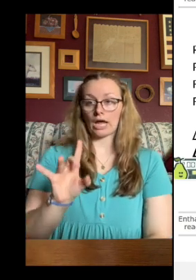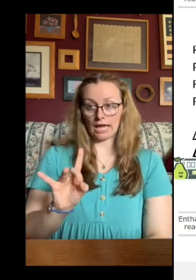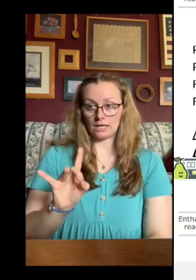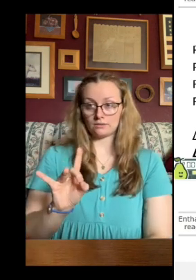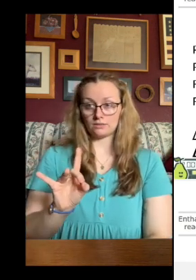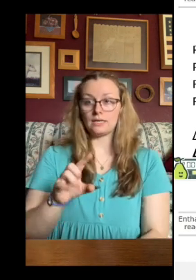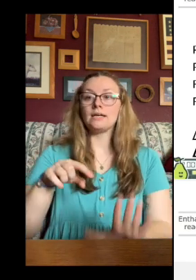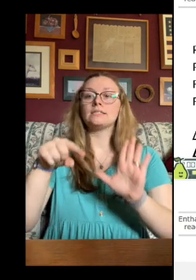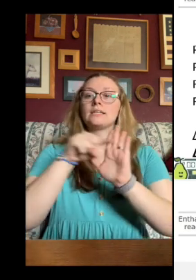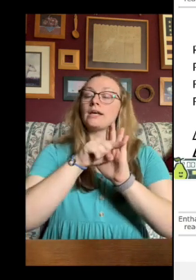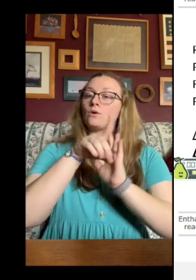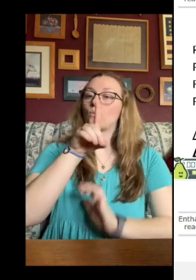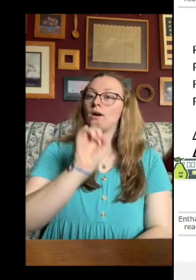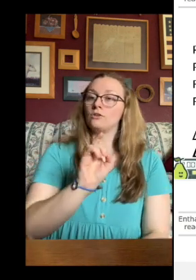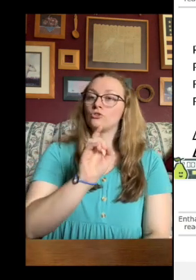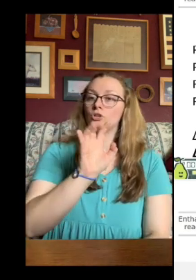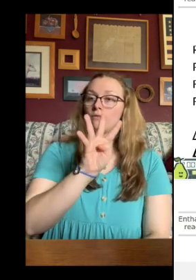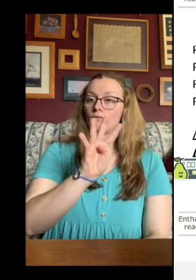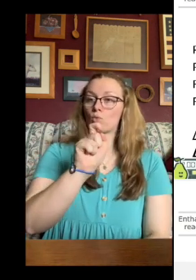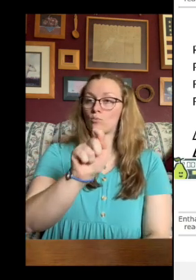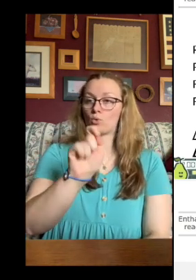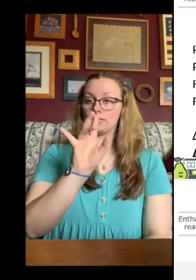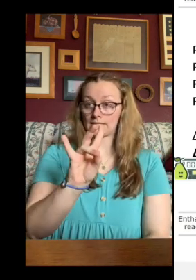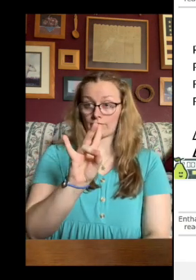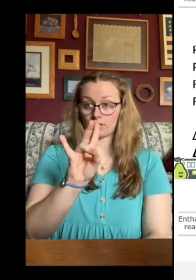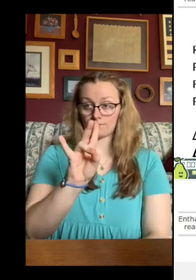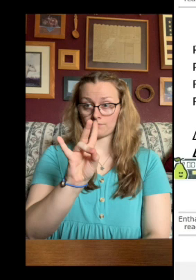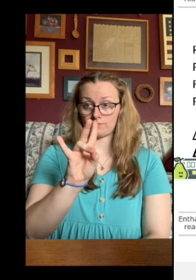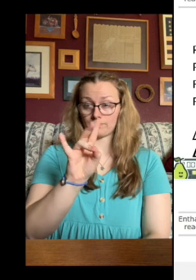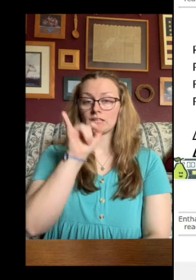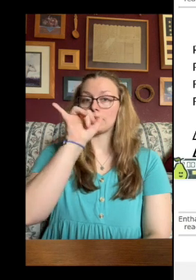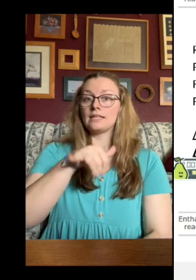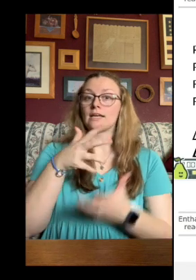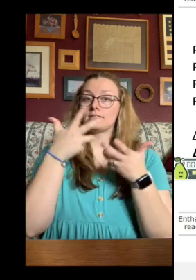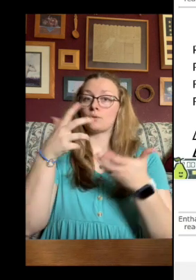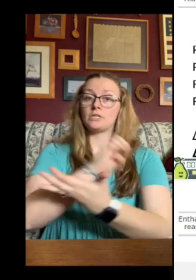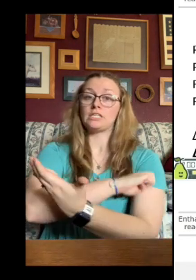plus 5O2, which is 0.